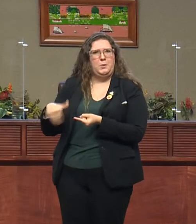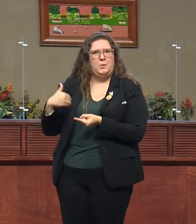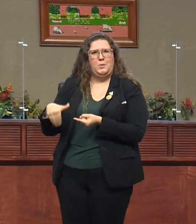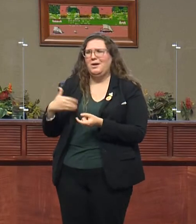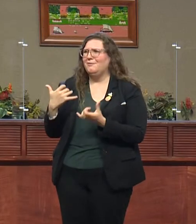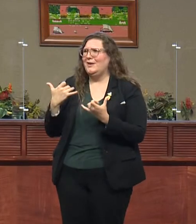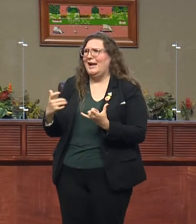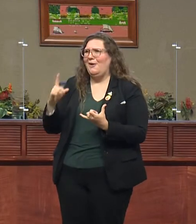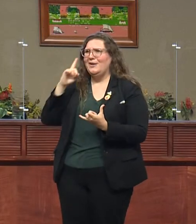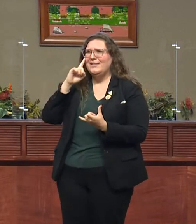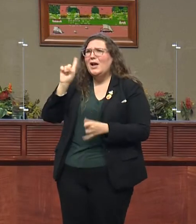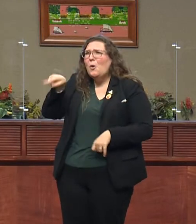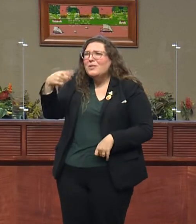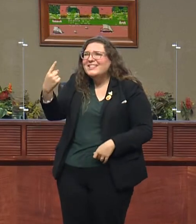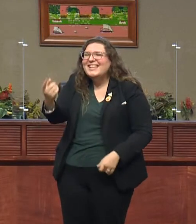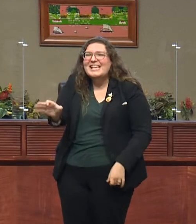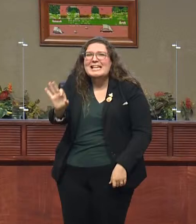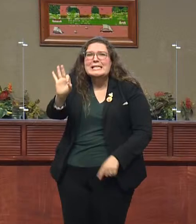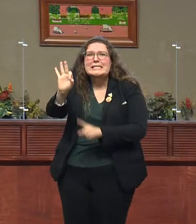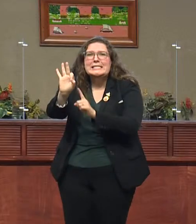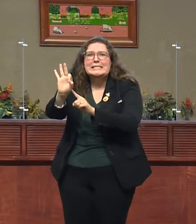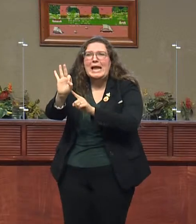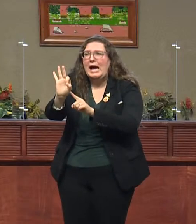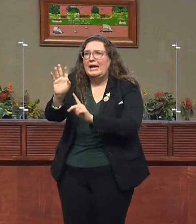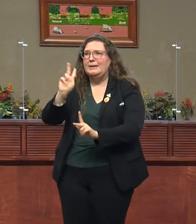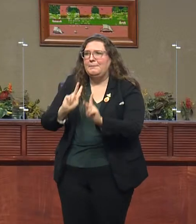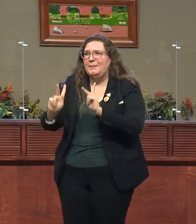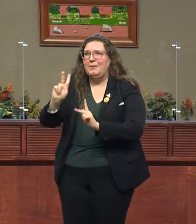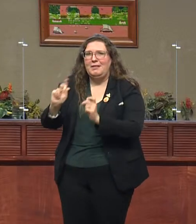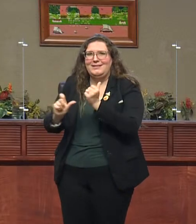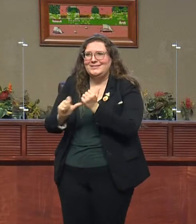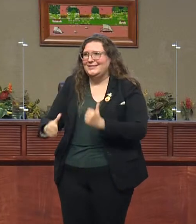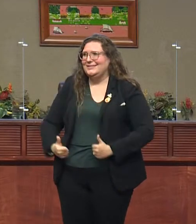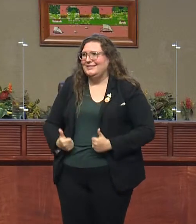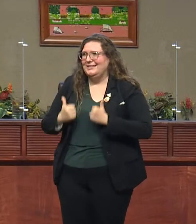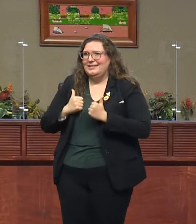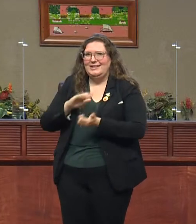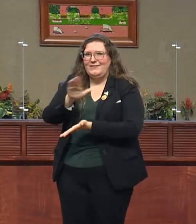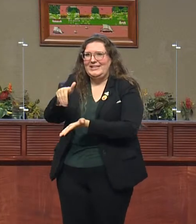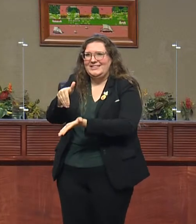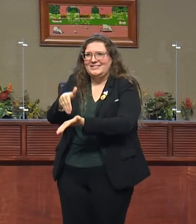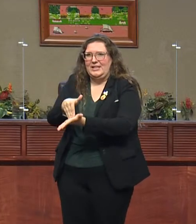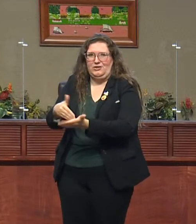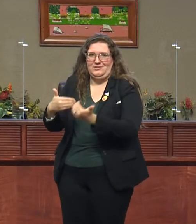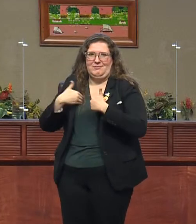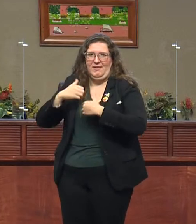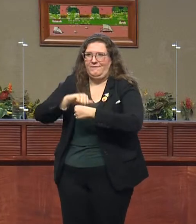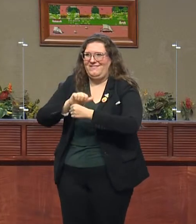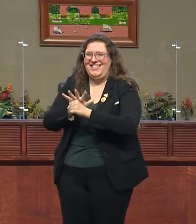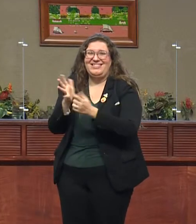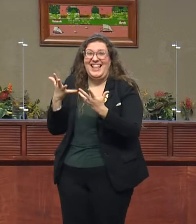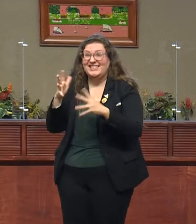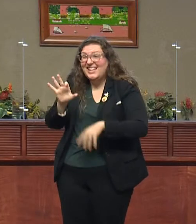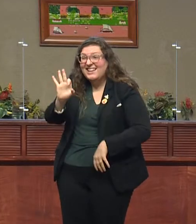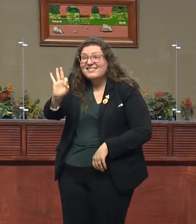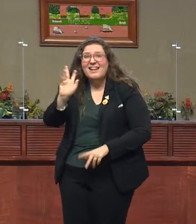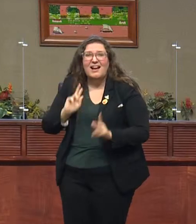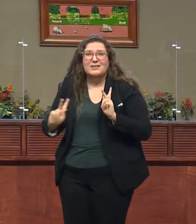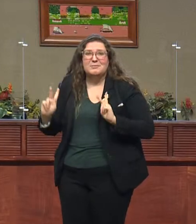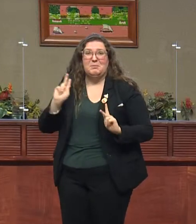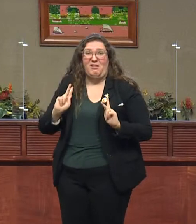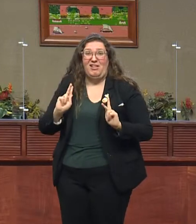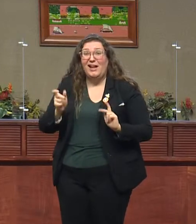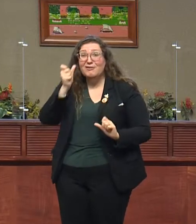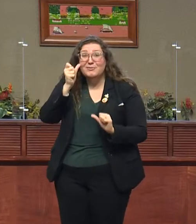9 residents that are positive to COVID-19 in assisted living facilities. And we were in the